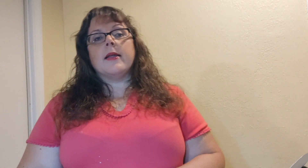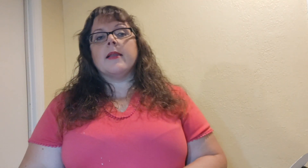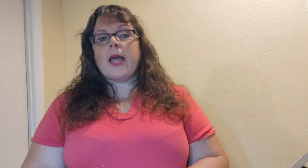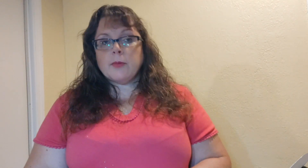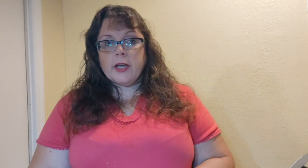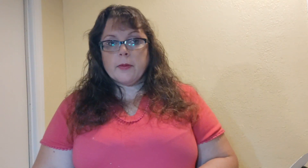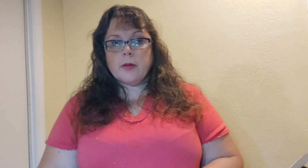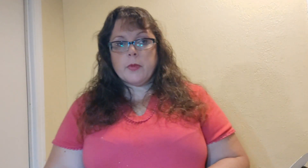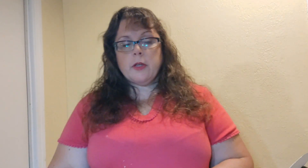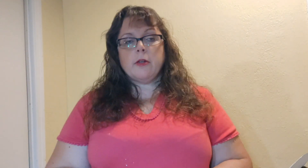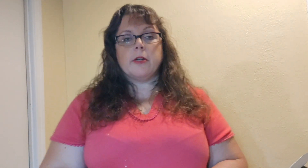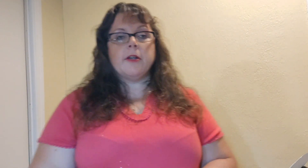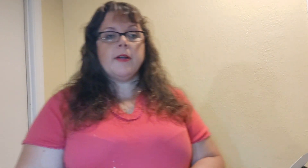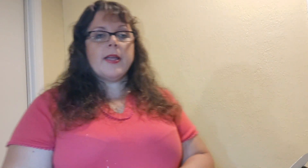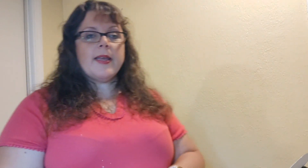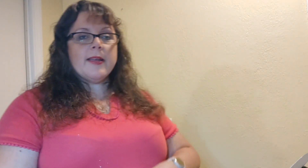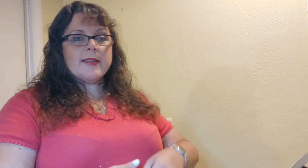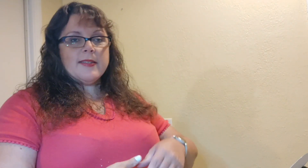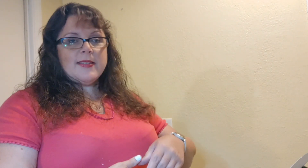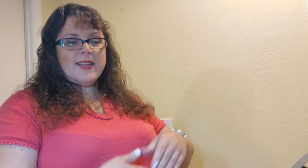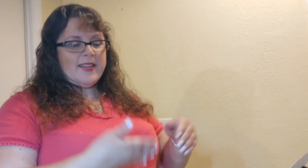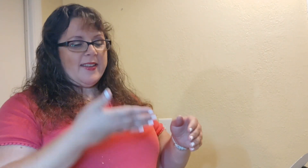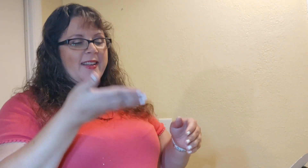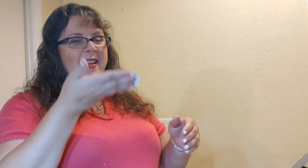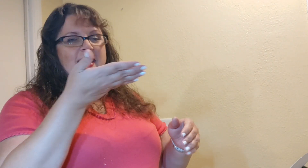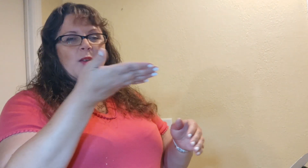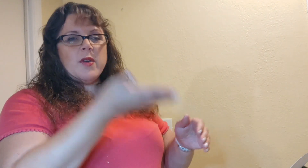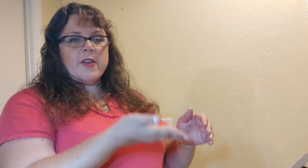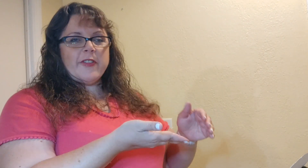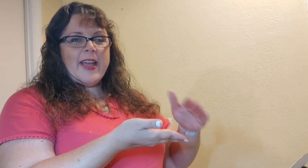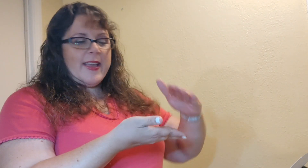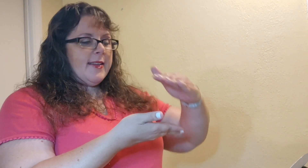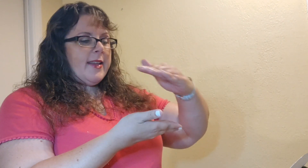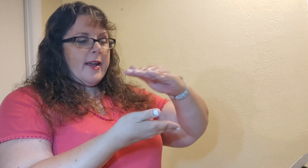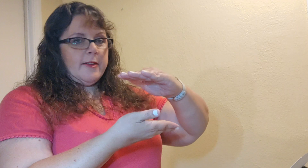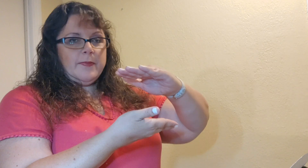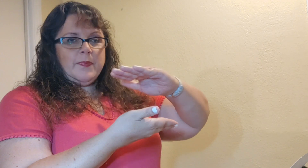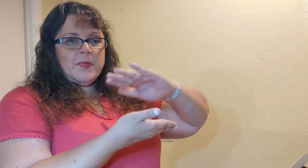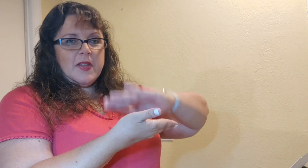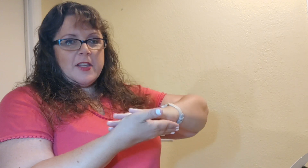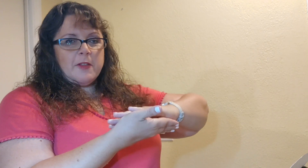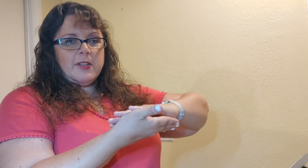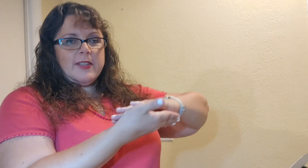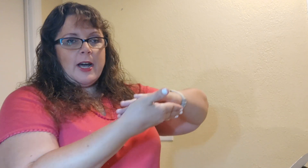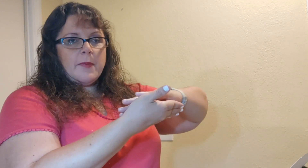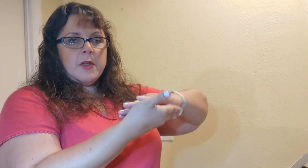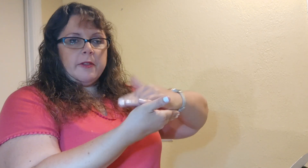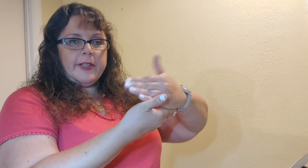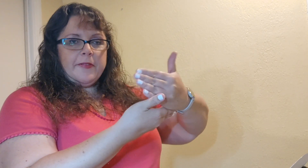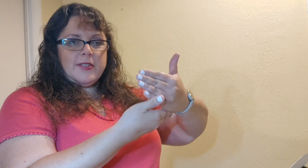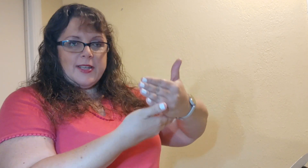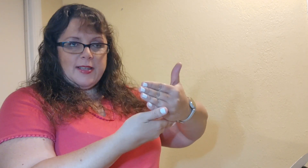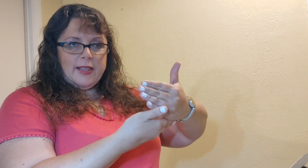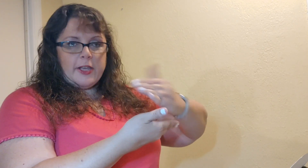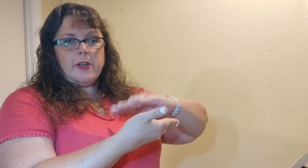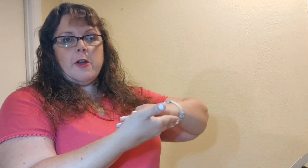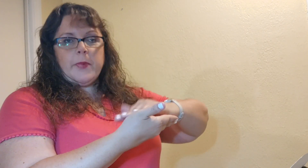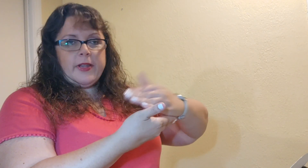And laptop computer is with your flat hand down and the other on top, you lift it like you're opening